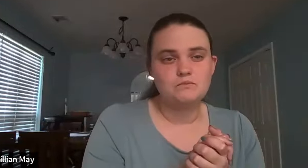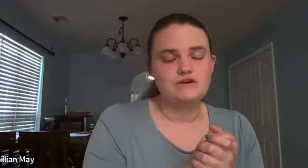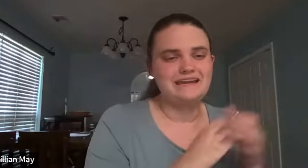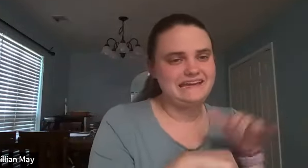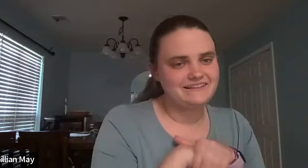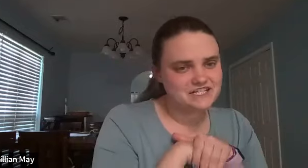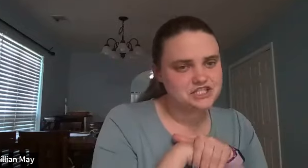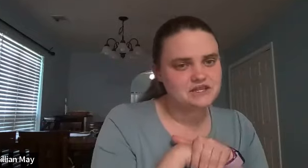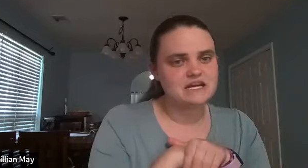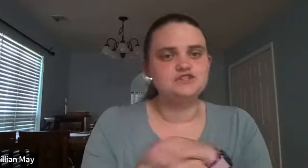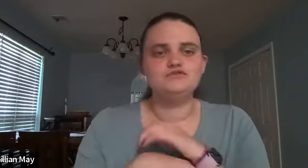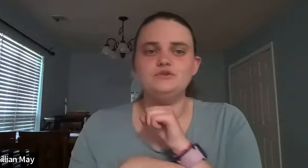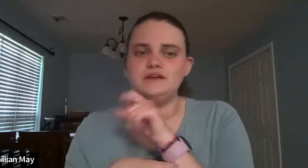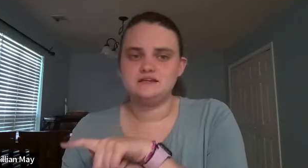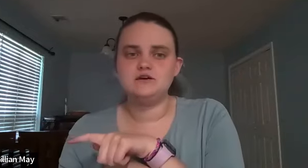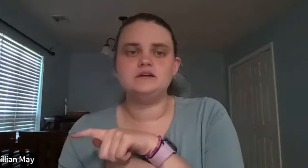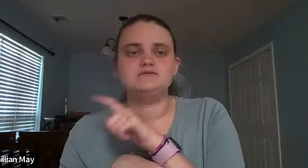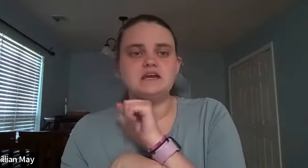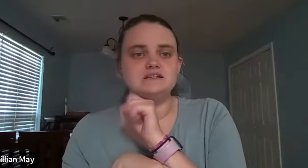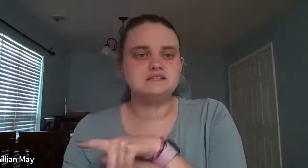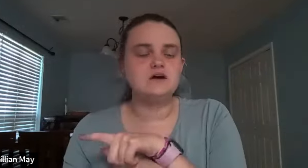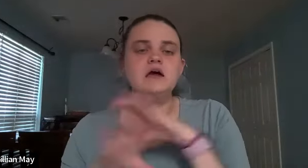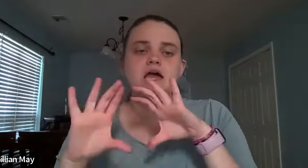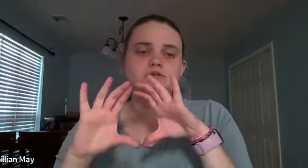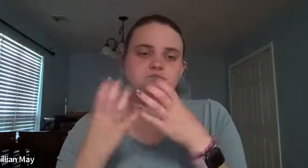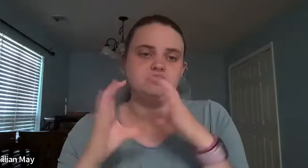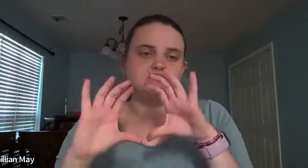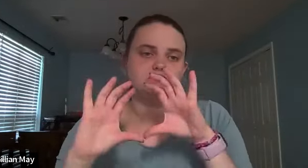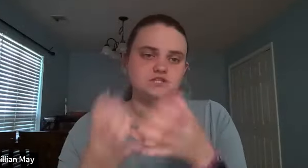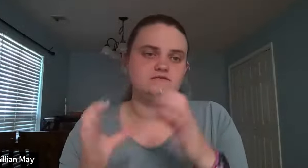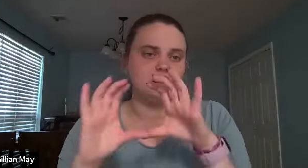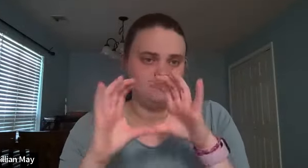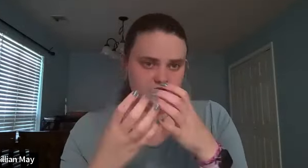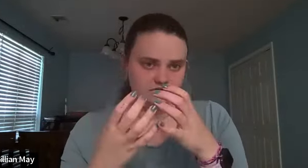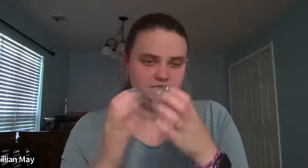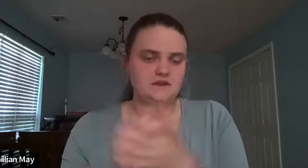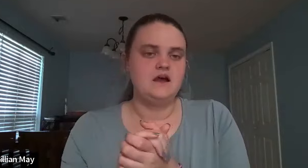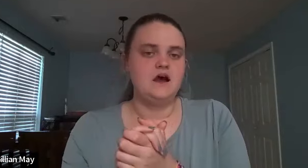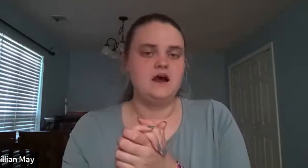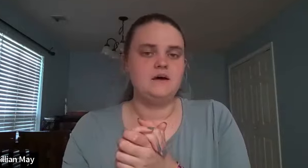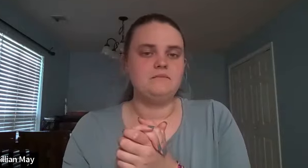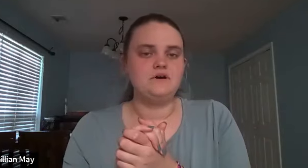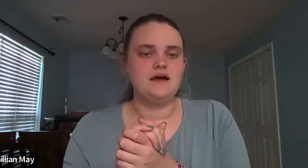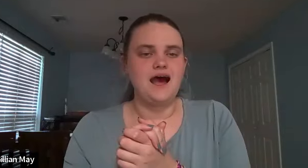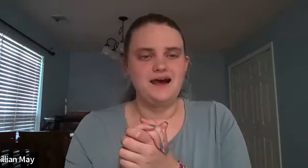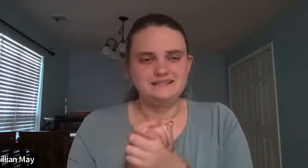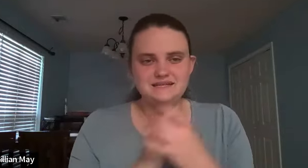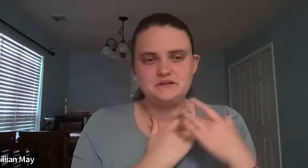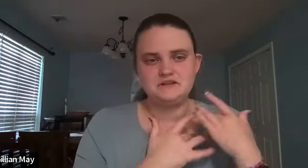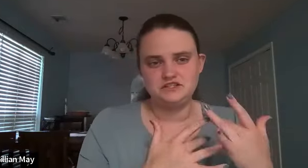more English than I do fully ASL, because with ASL, it would just be this motion for everything. But I typically do